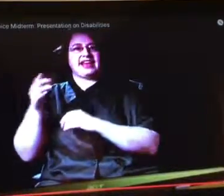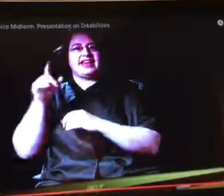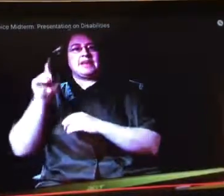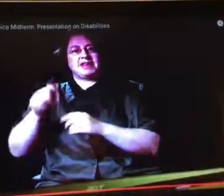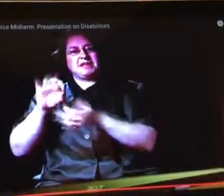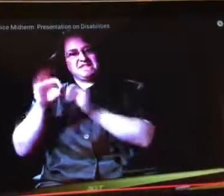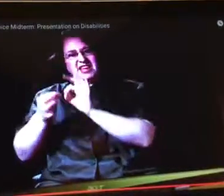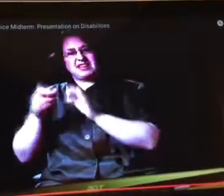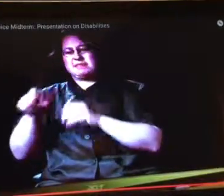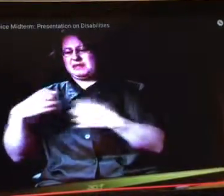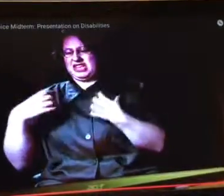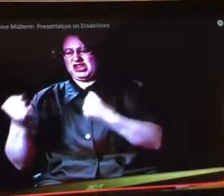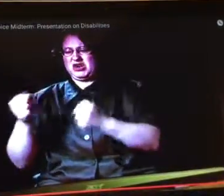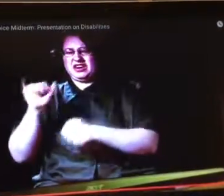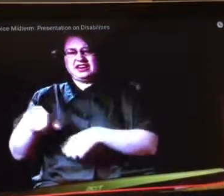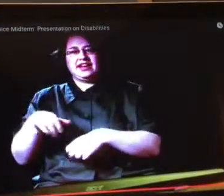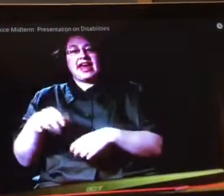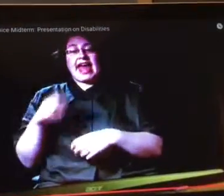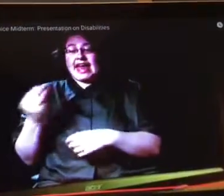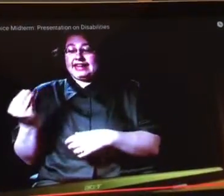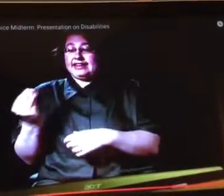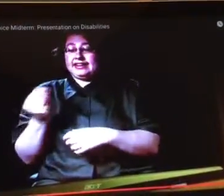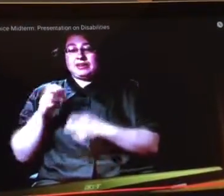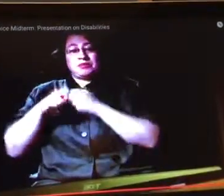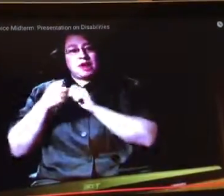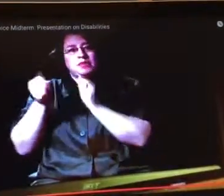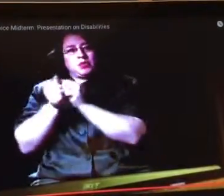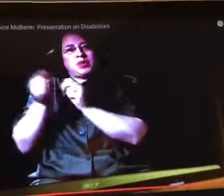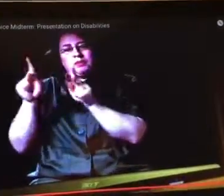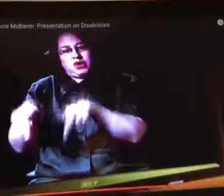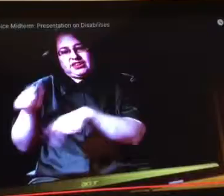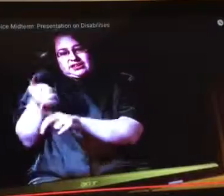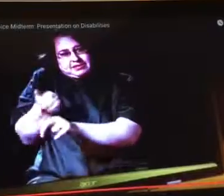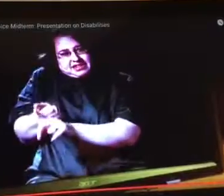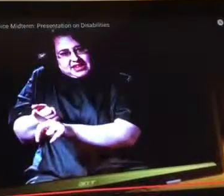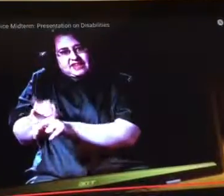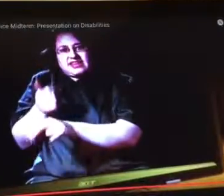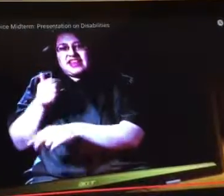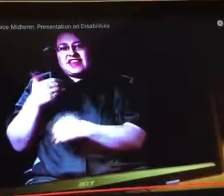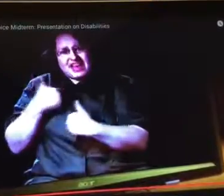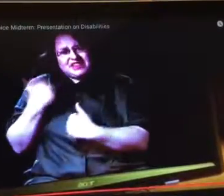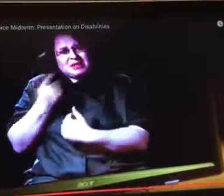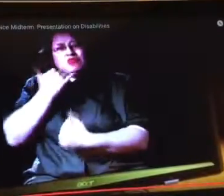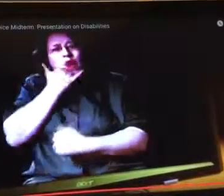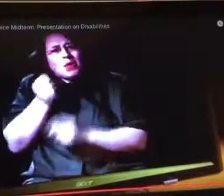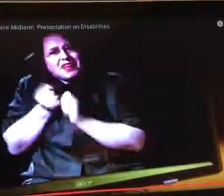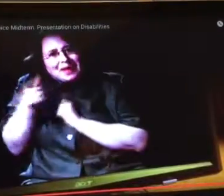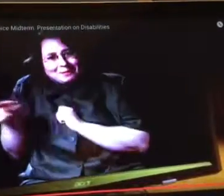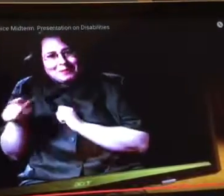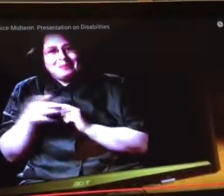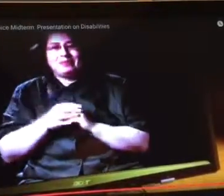And this says that someone with a disability is always, it's always a negative perspective. There's something wrong with the person themselves,